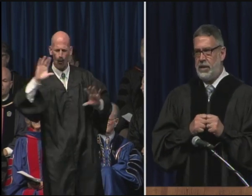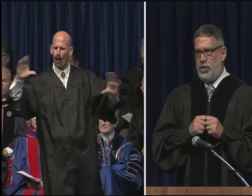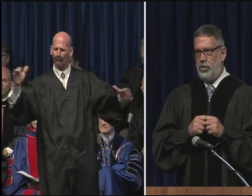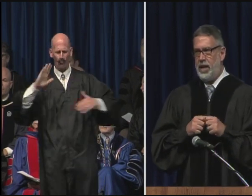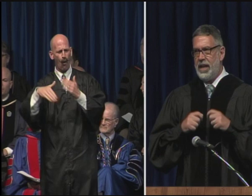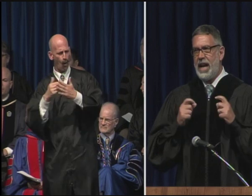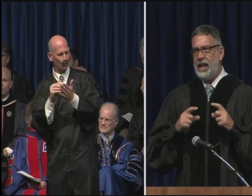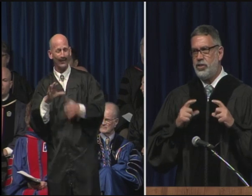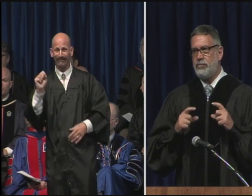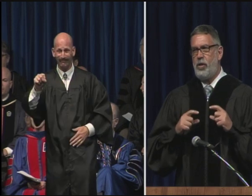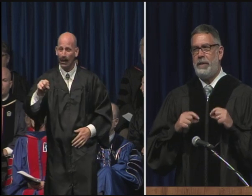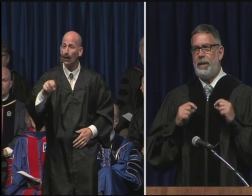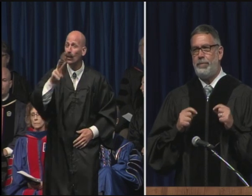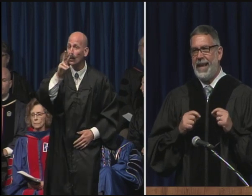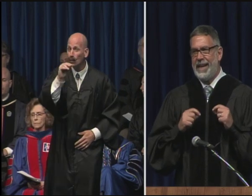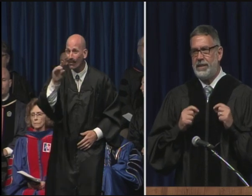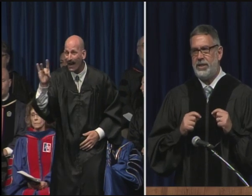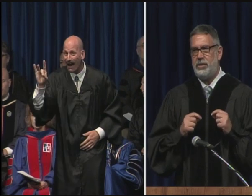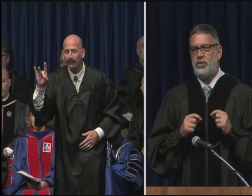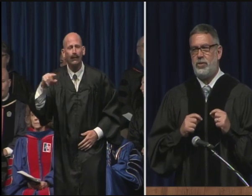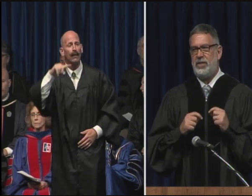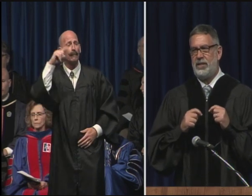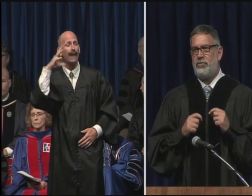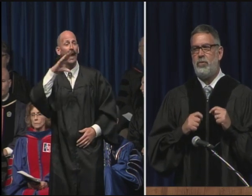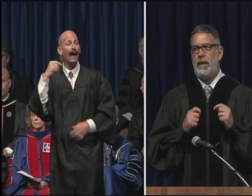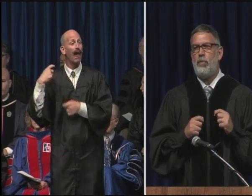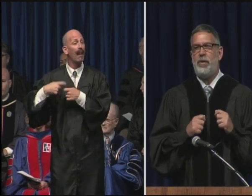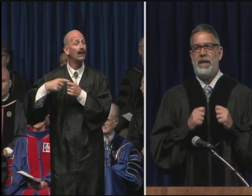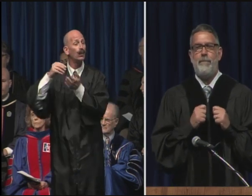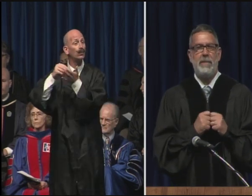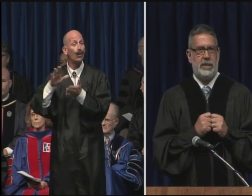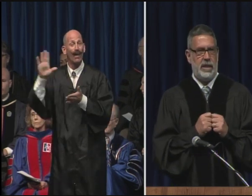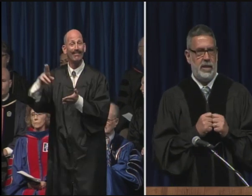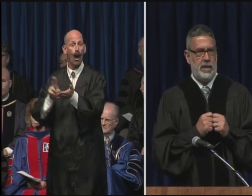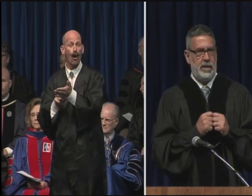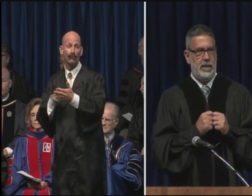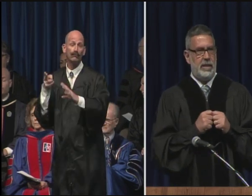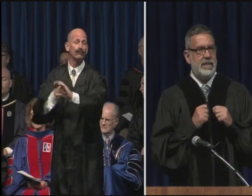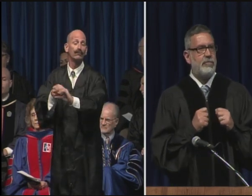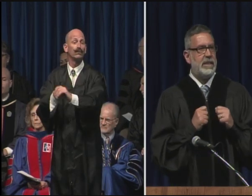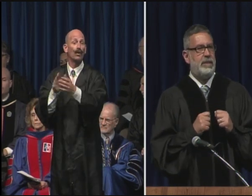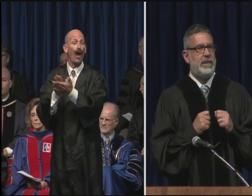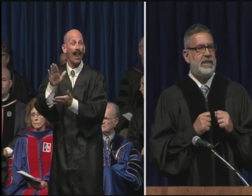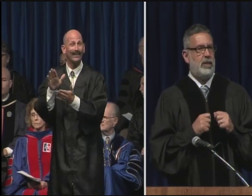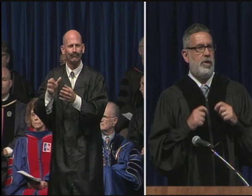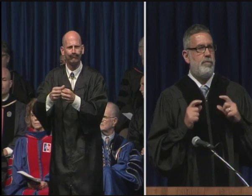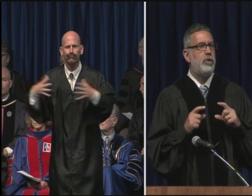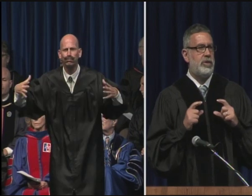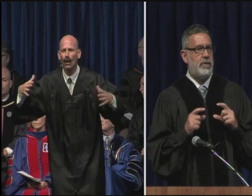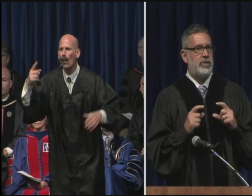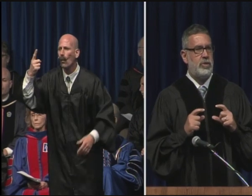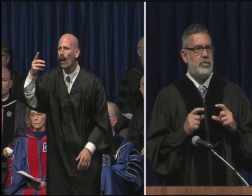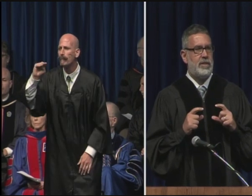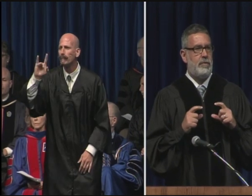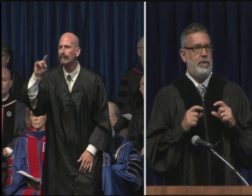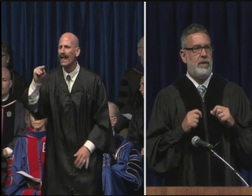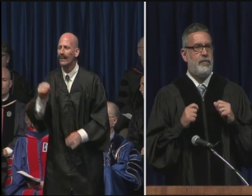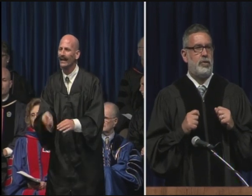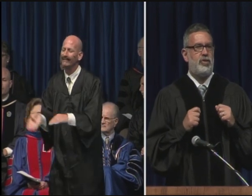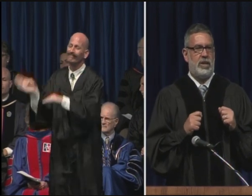alone, college enrollment by Black and Latino students has grown by more than 1 million. That's a really big deal, with most of those students being